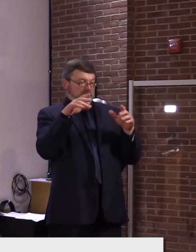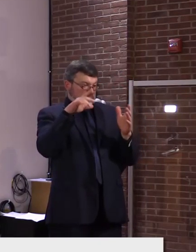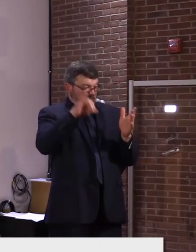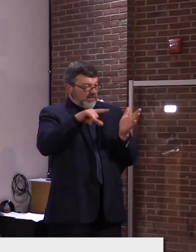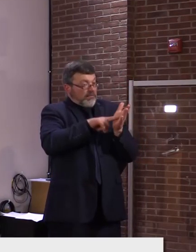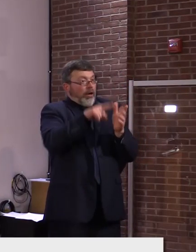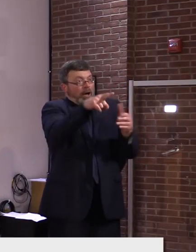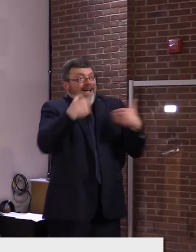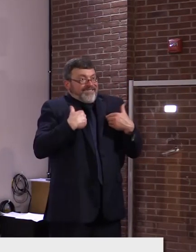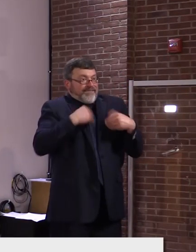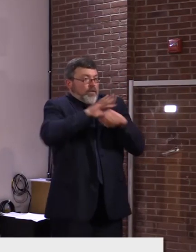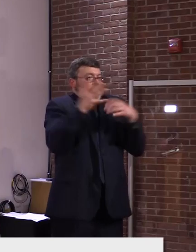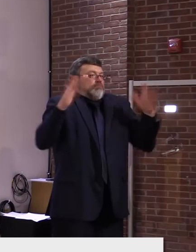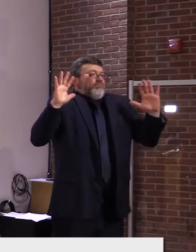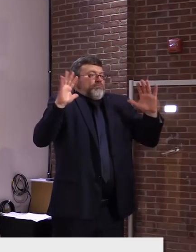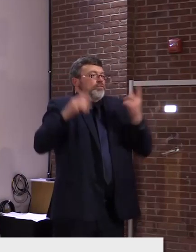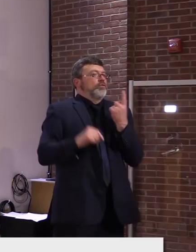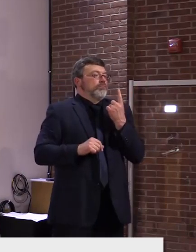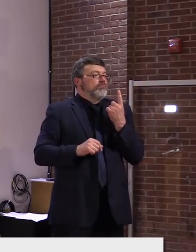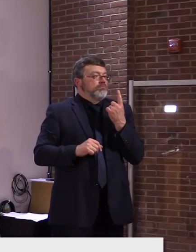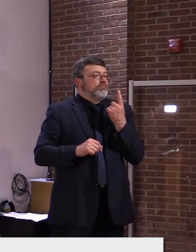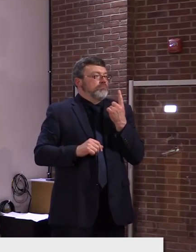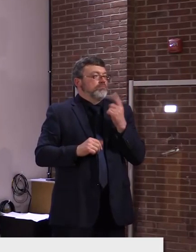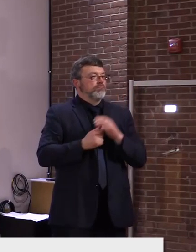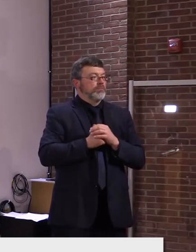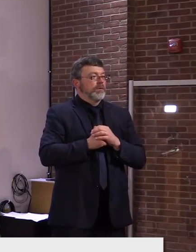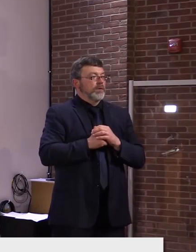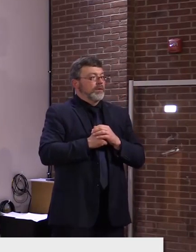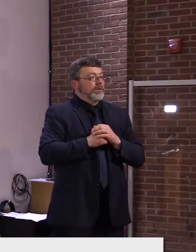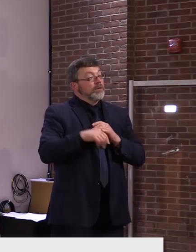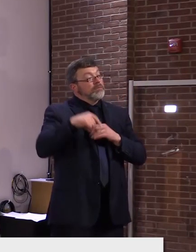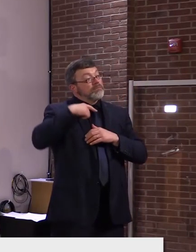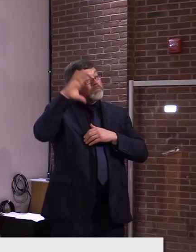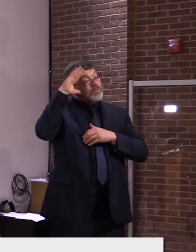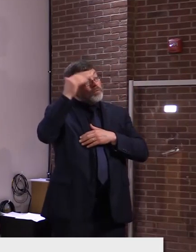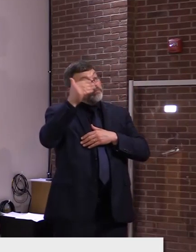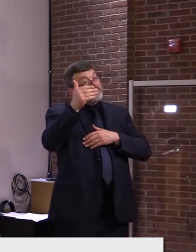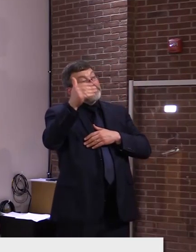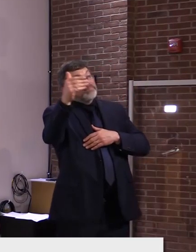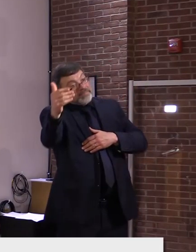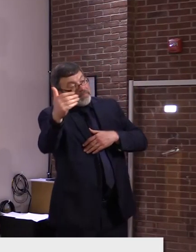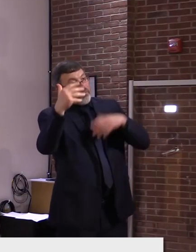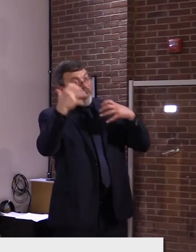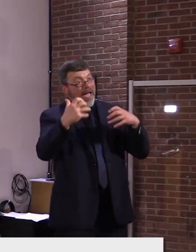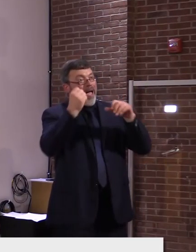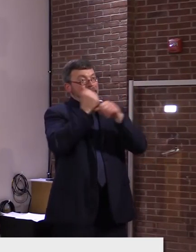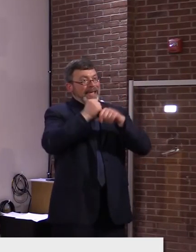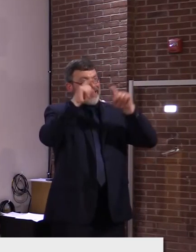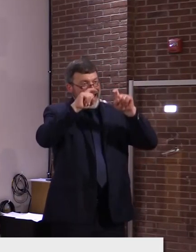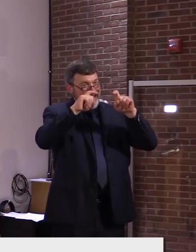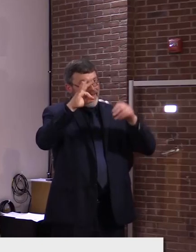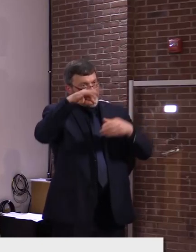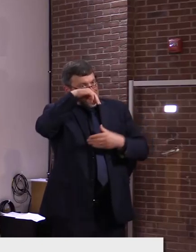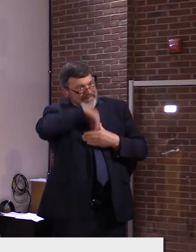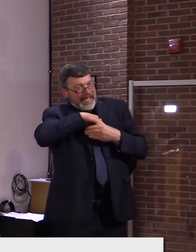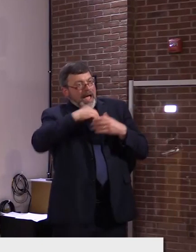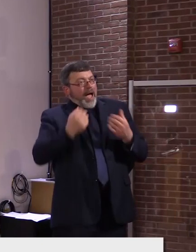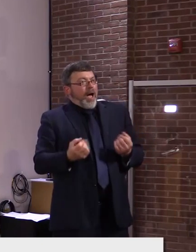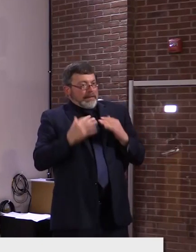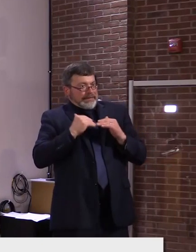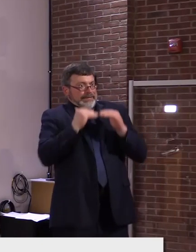for people who are immunocompromised and may not fully be protected after vaccination. We will continue